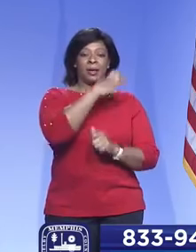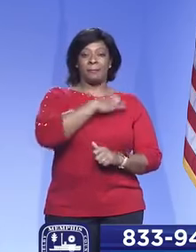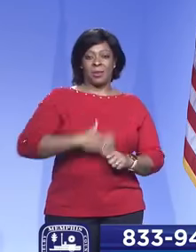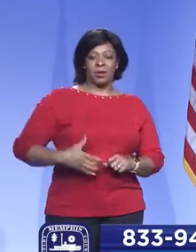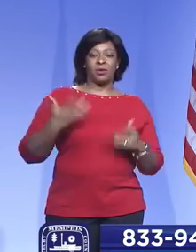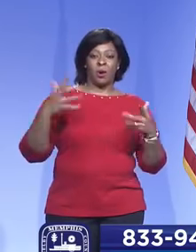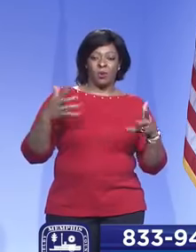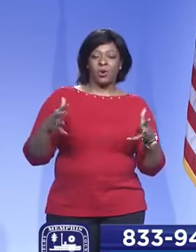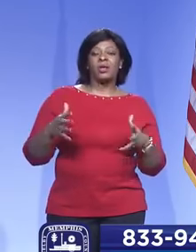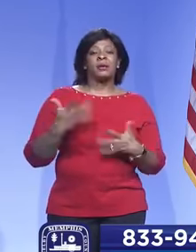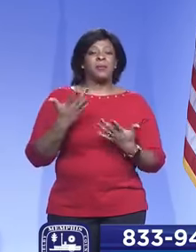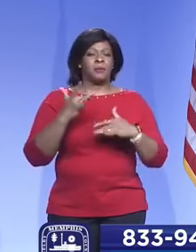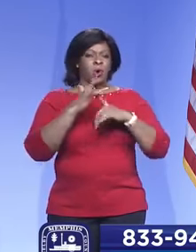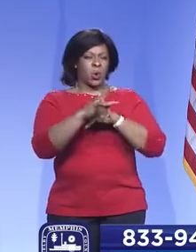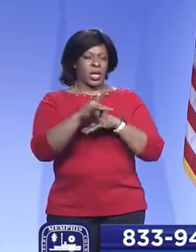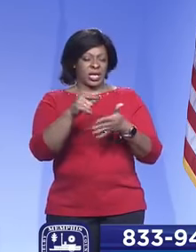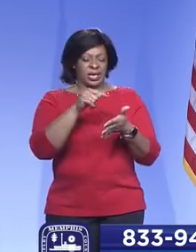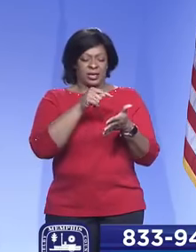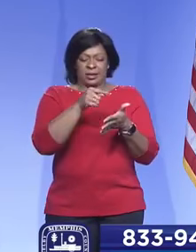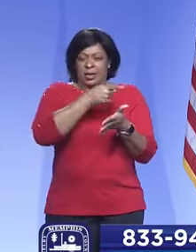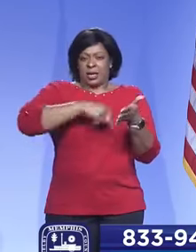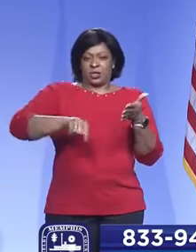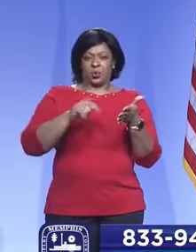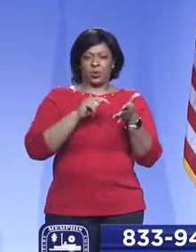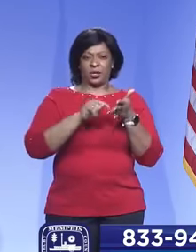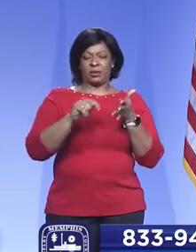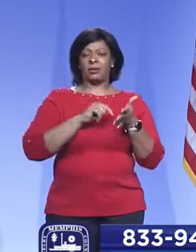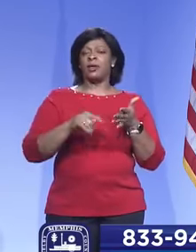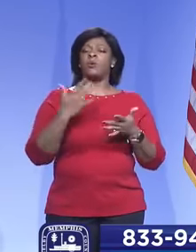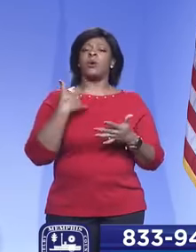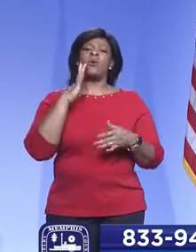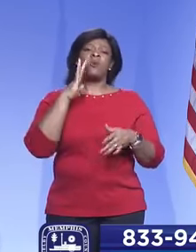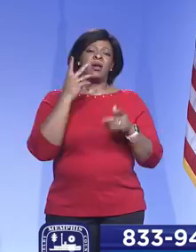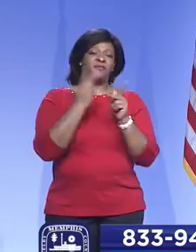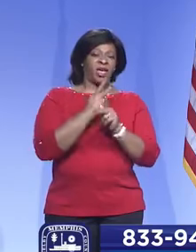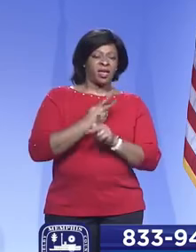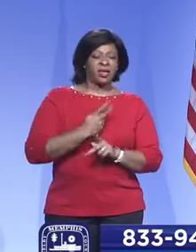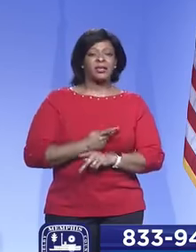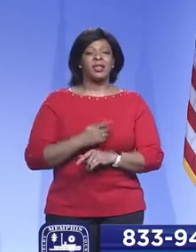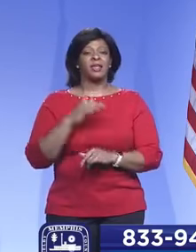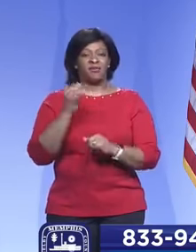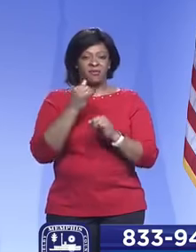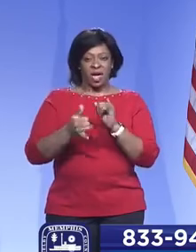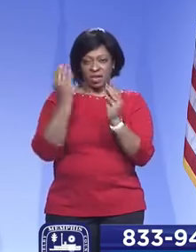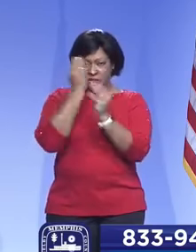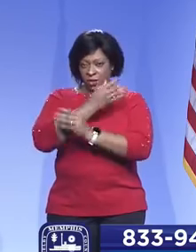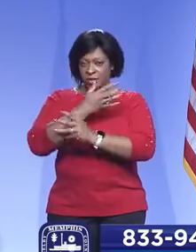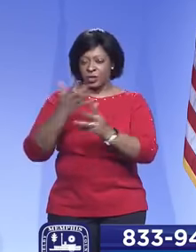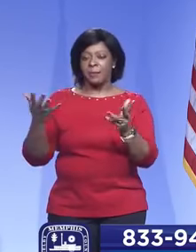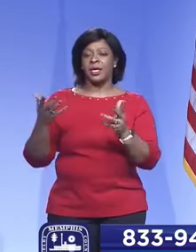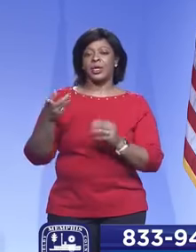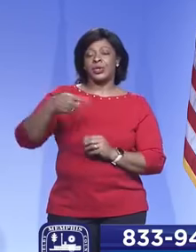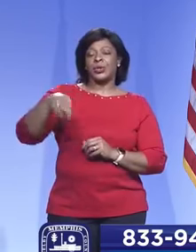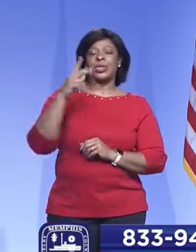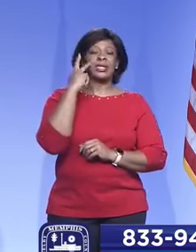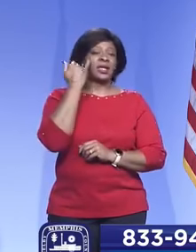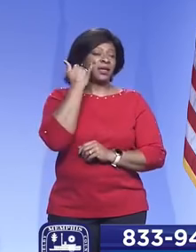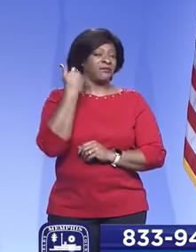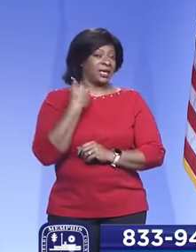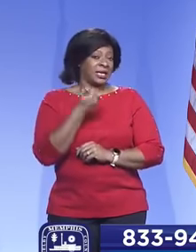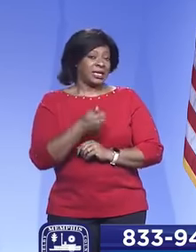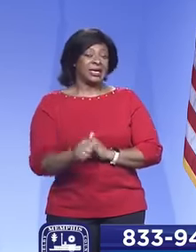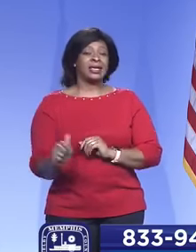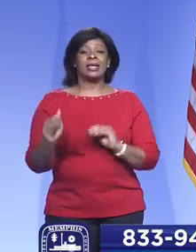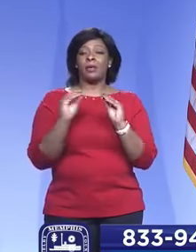It may be the early part of next week before we have it finalized, but we'll strive to get that to you to see if there were any